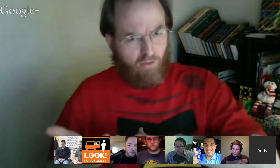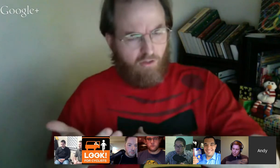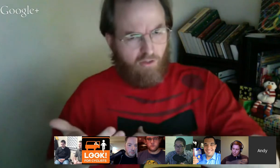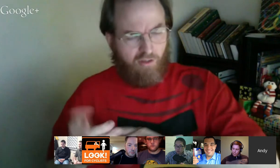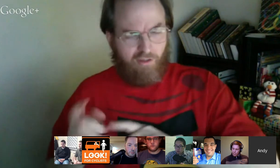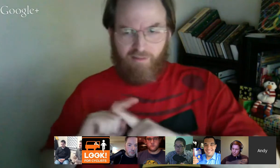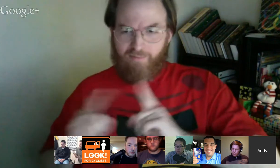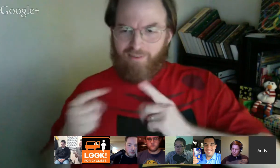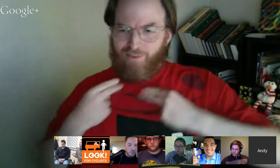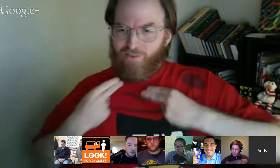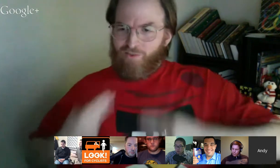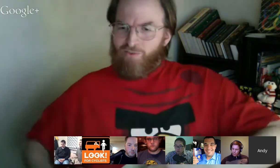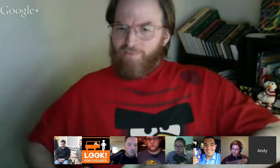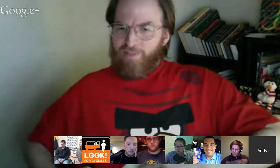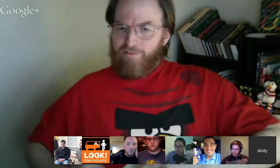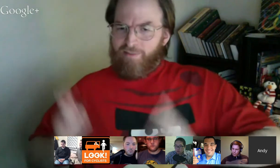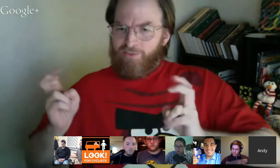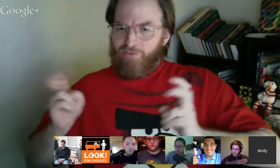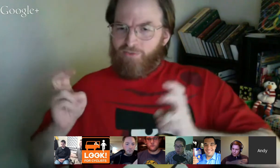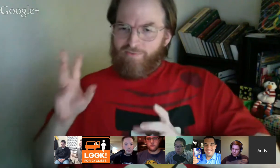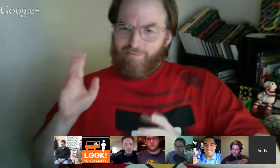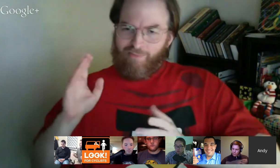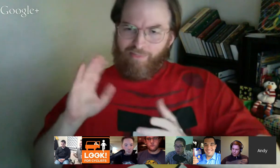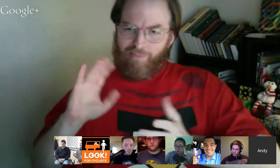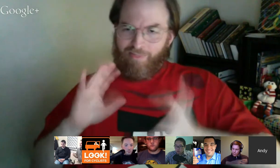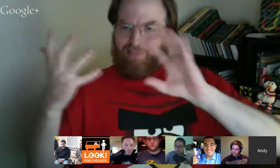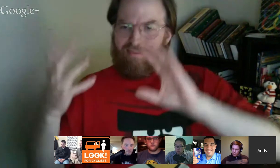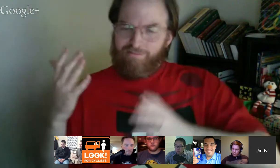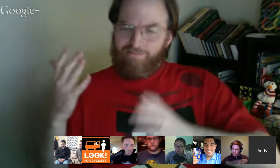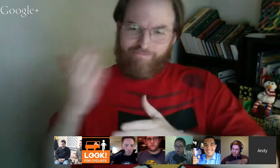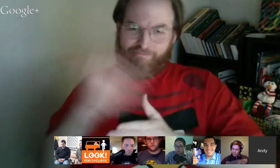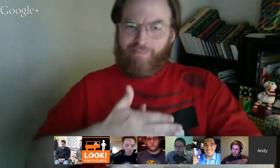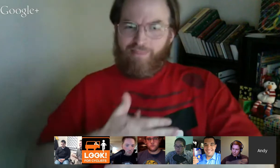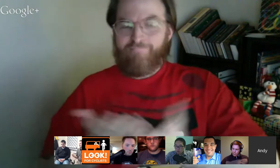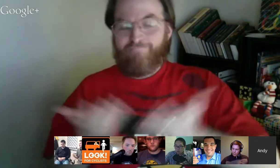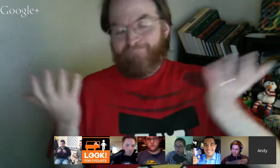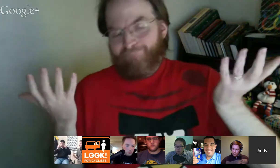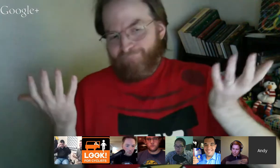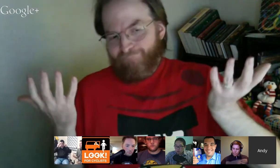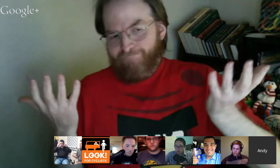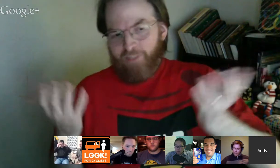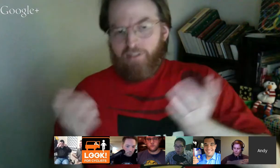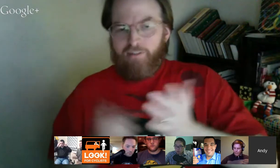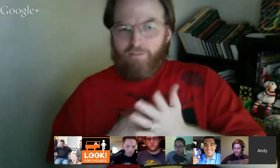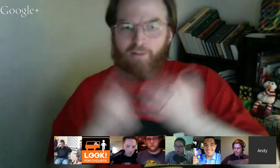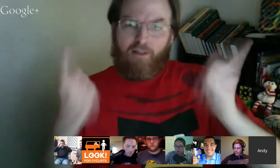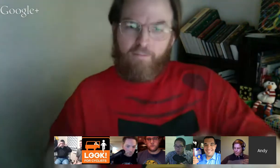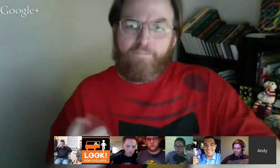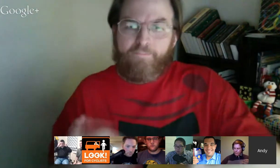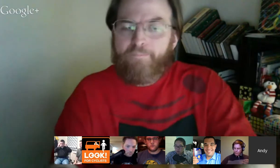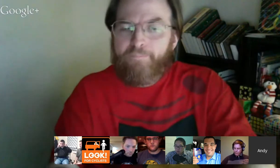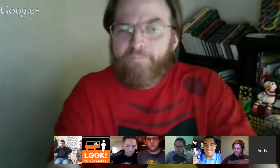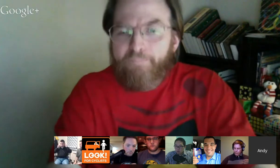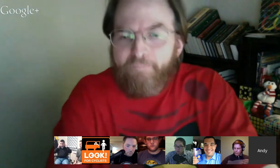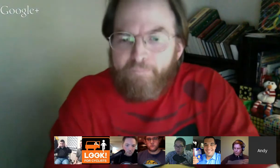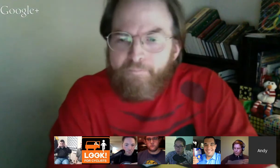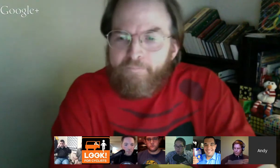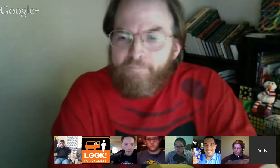had me stuck. The technology is available, it's there, but it's the human factor that really kind of prevented that stuff from really